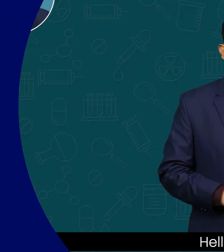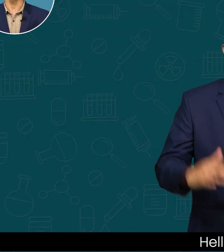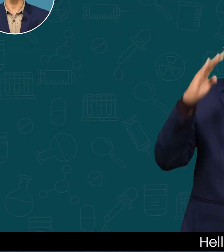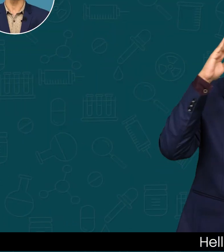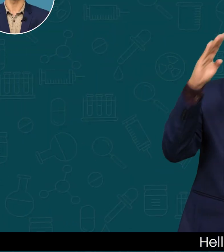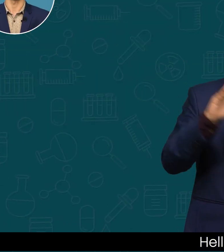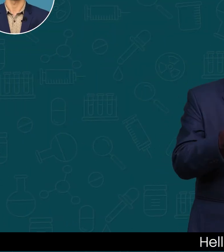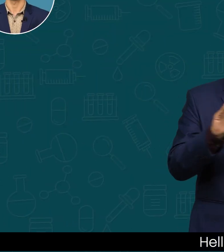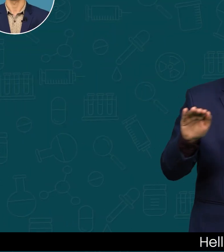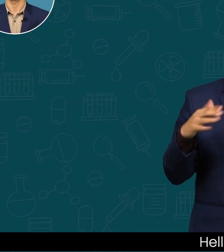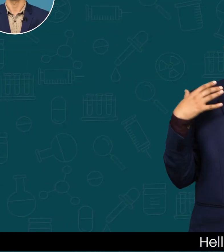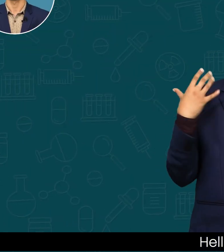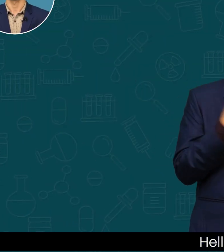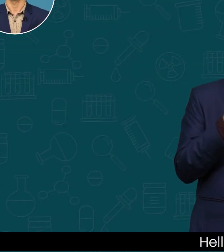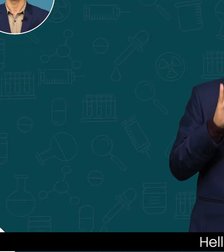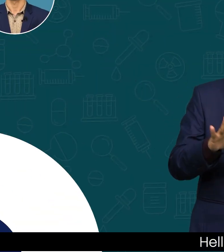Hello children!